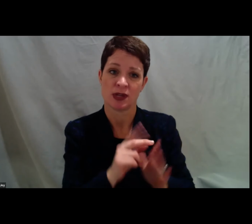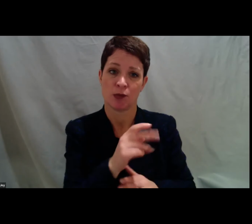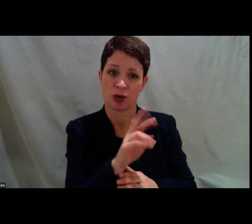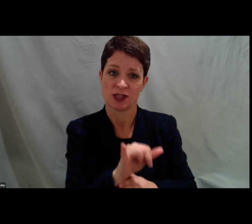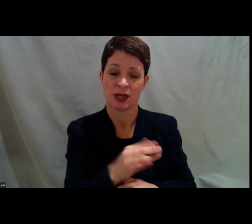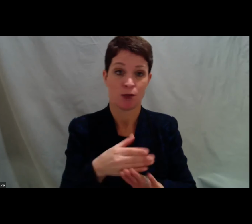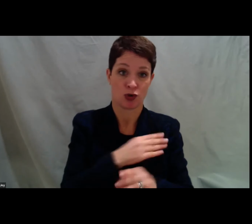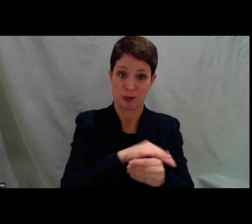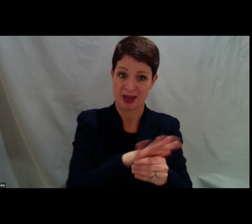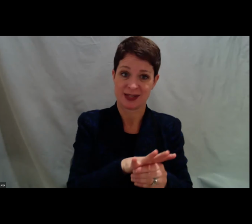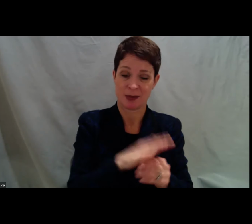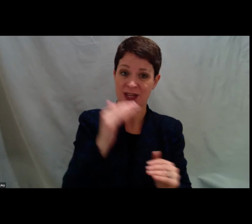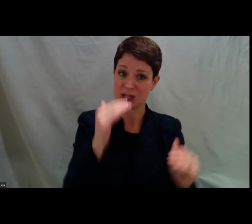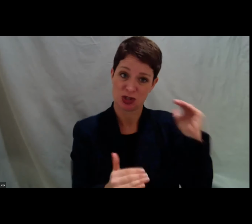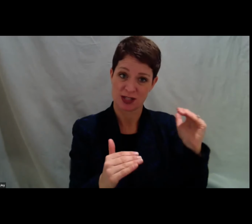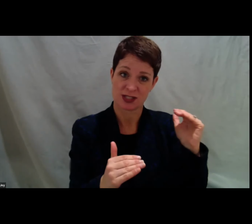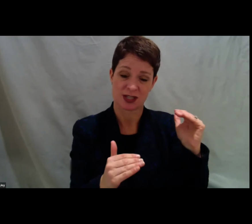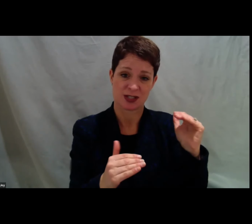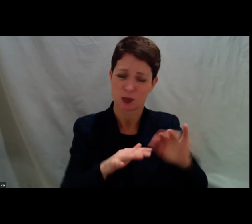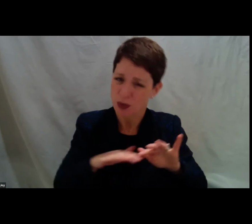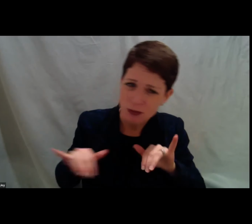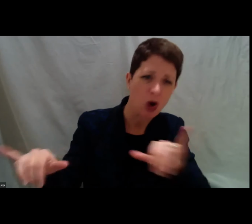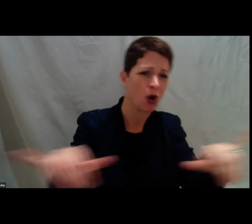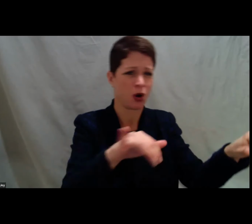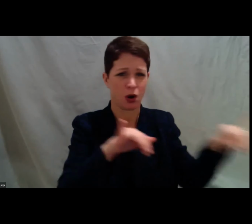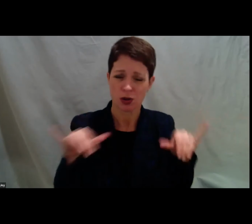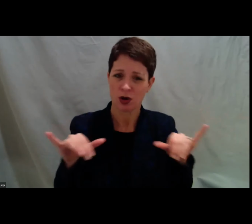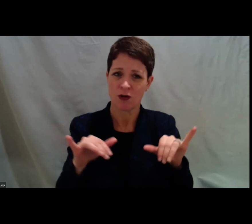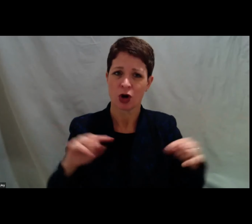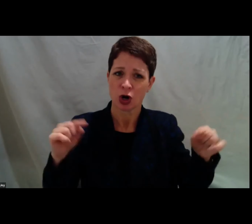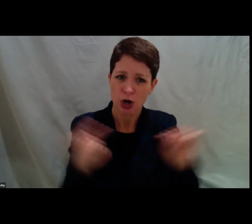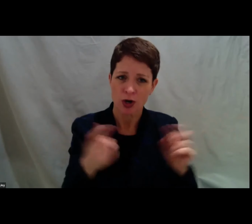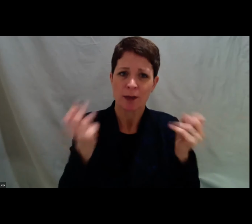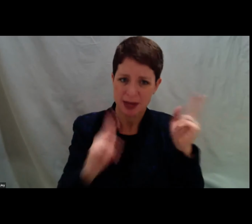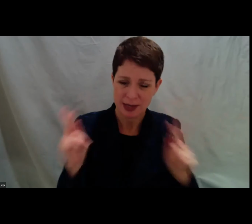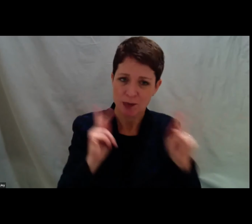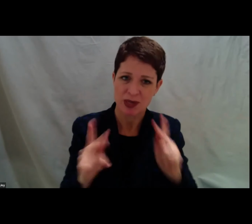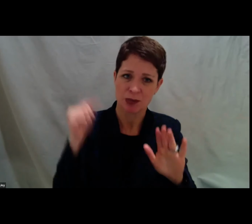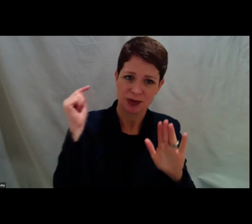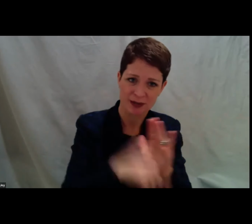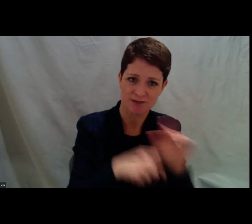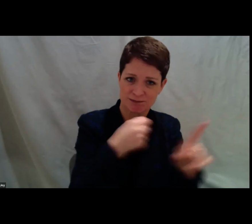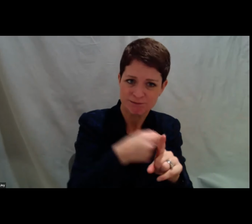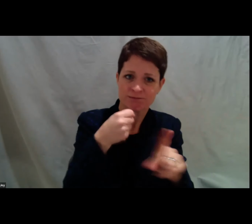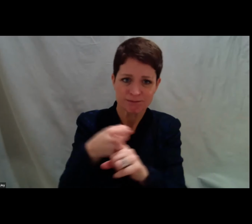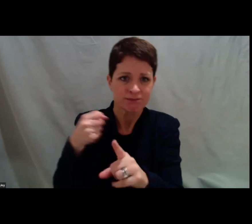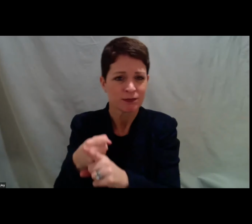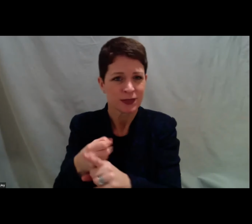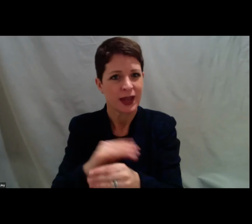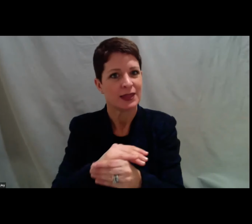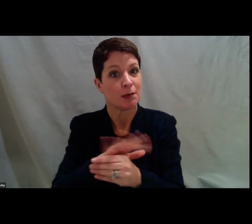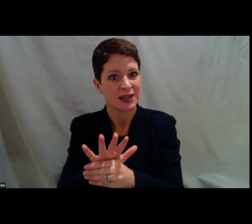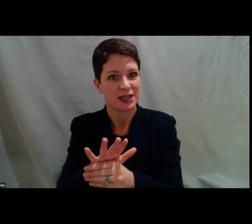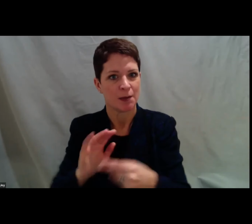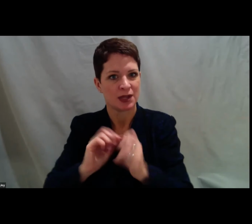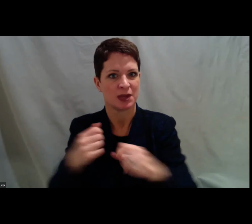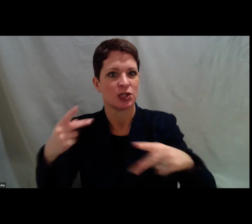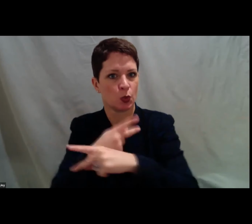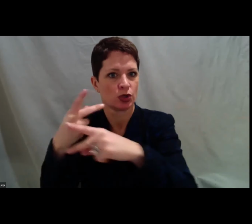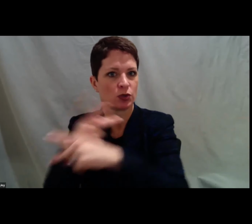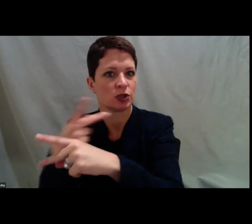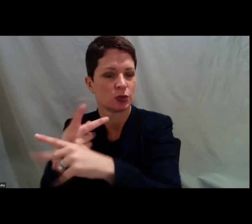pre-pandemic, injustices were rampant in our society, harming a great many people in deep ways, and the pandemic is only worsening these